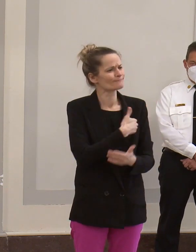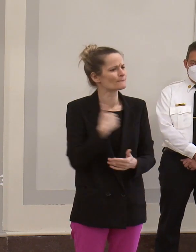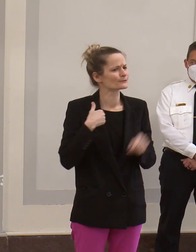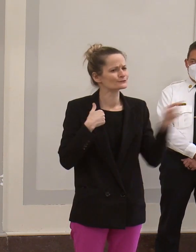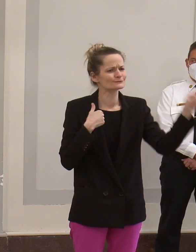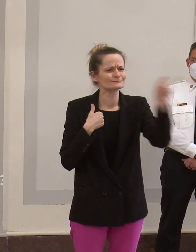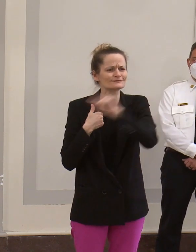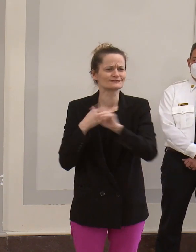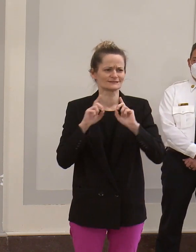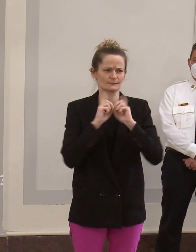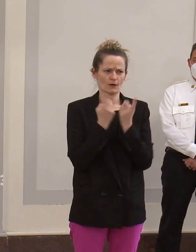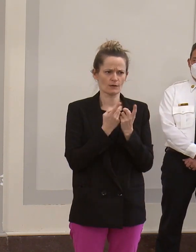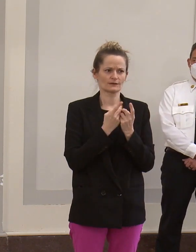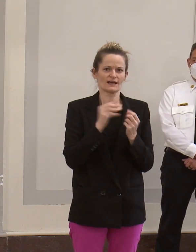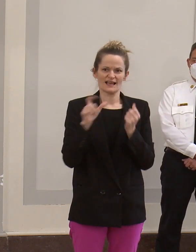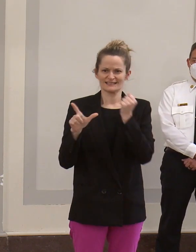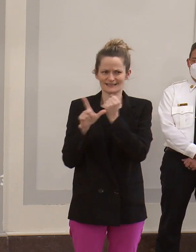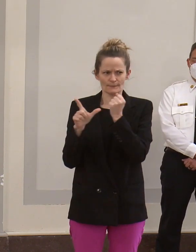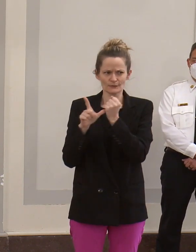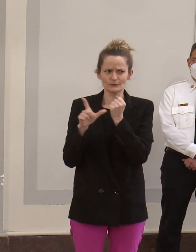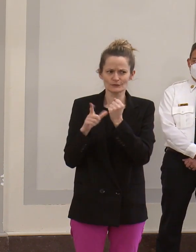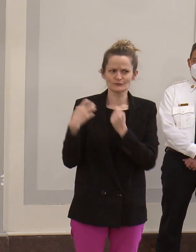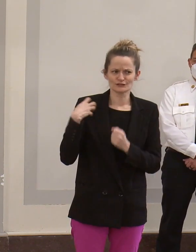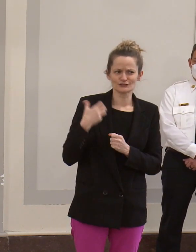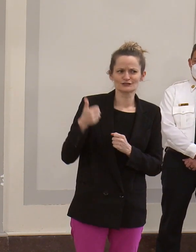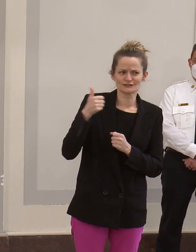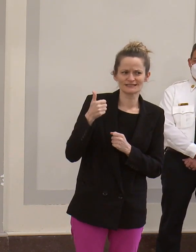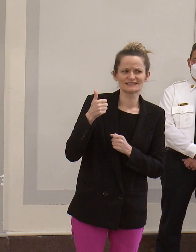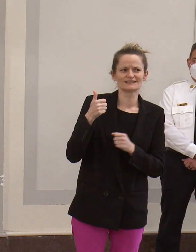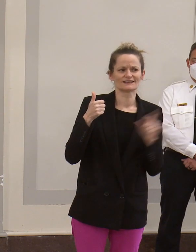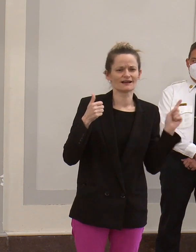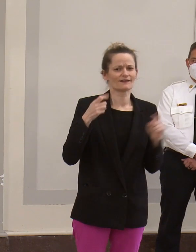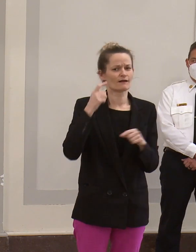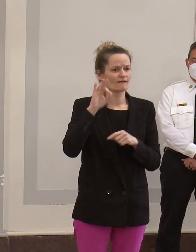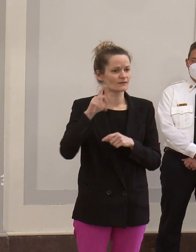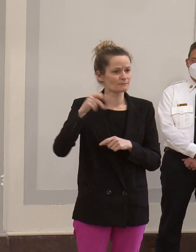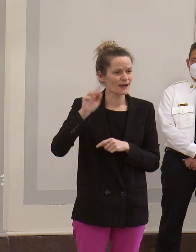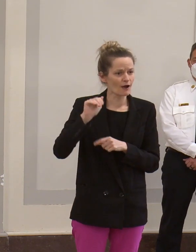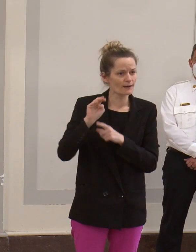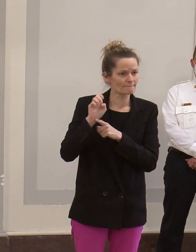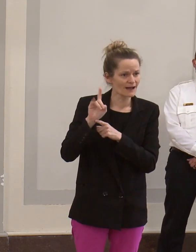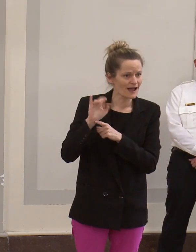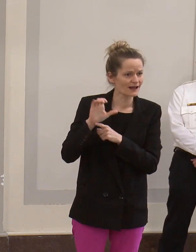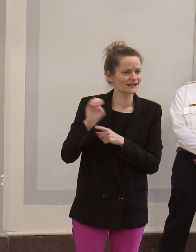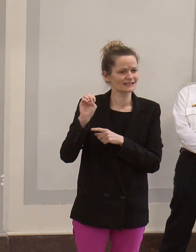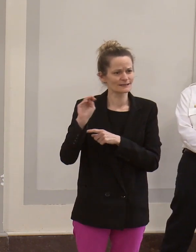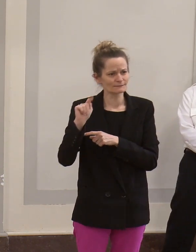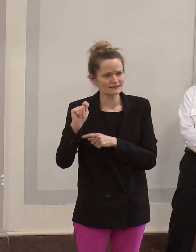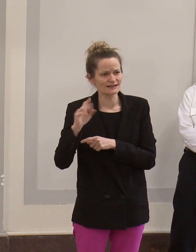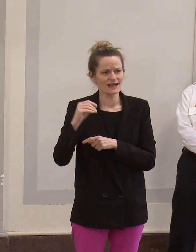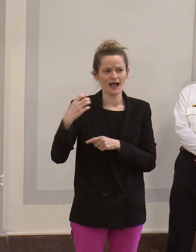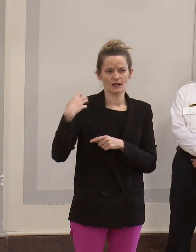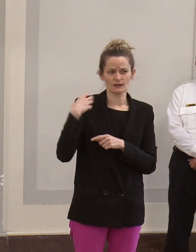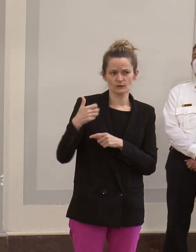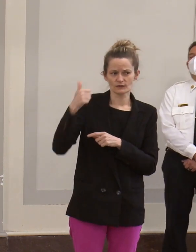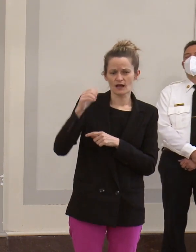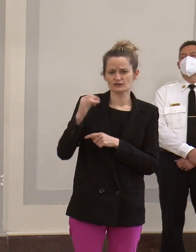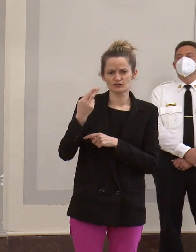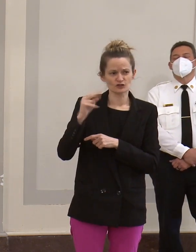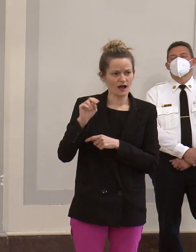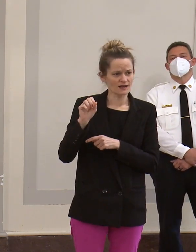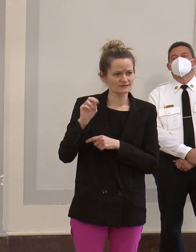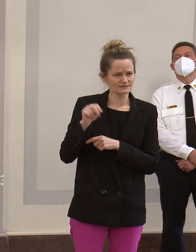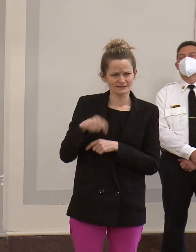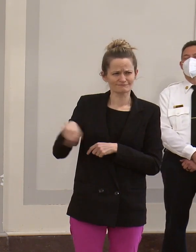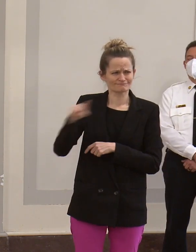Matz, Paramedic Latonia Everett, and Lieutenant Johnson, those two who were particularly boots on the